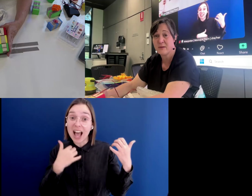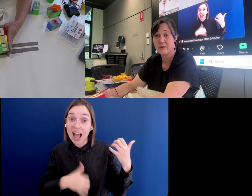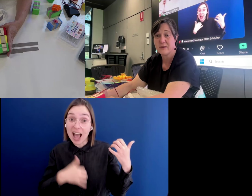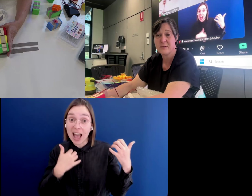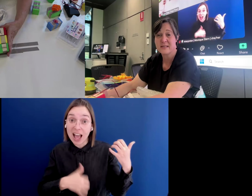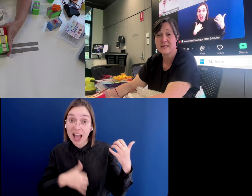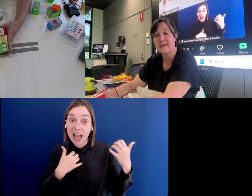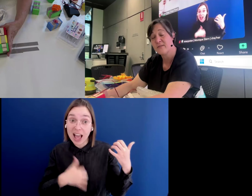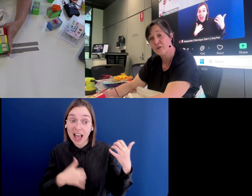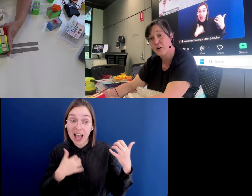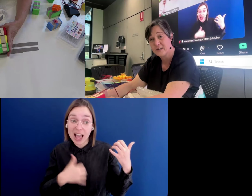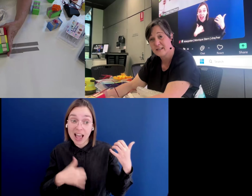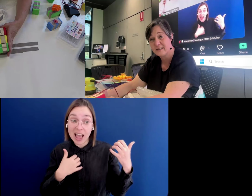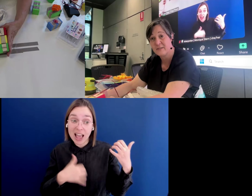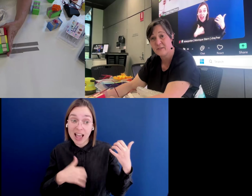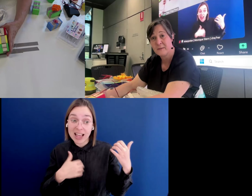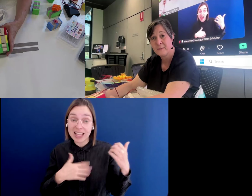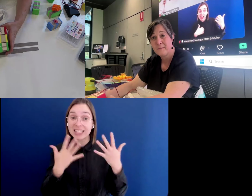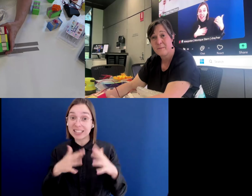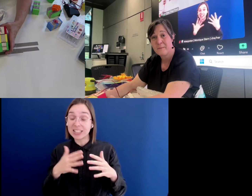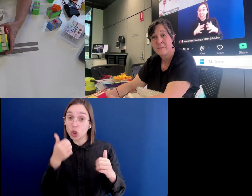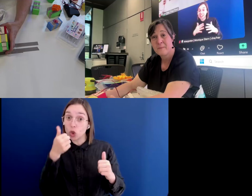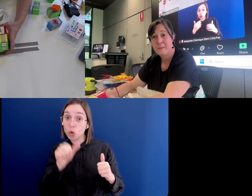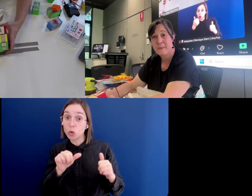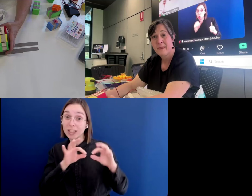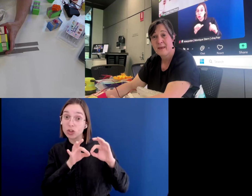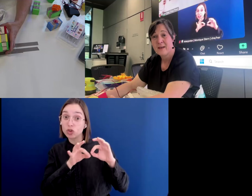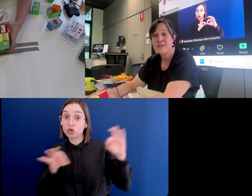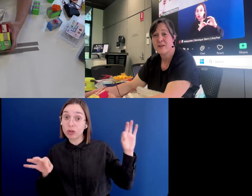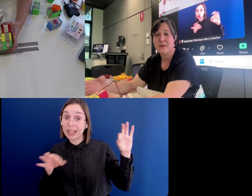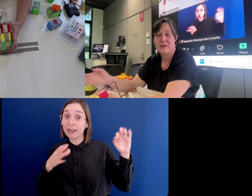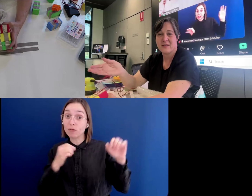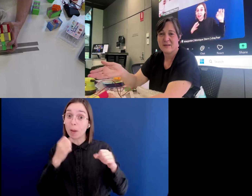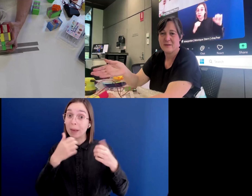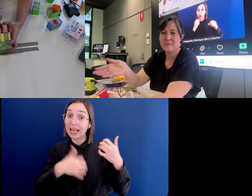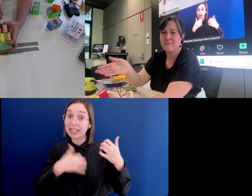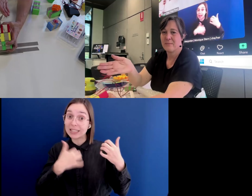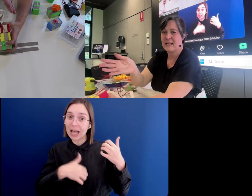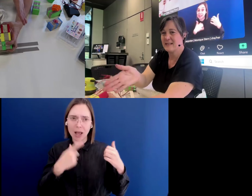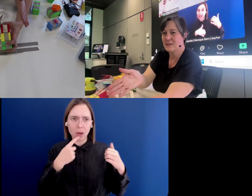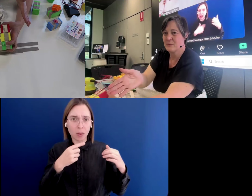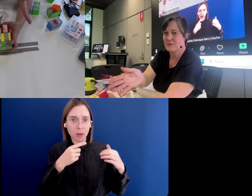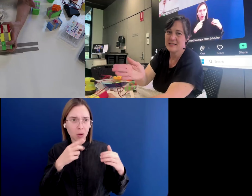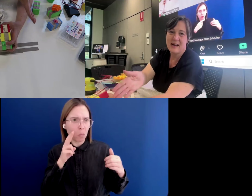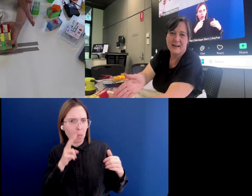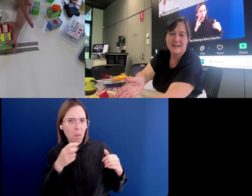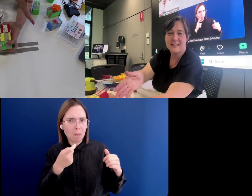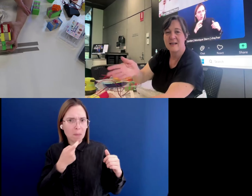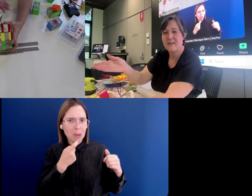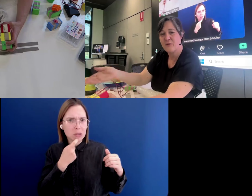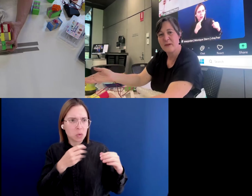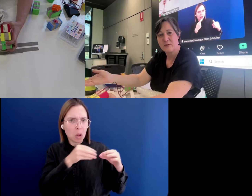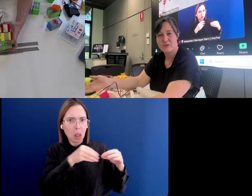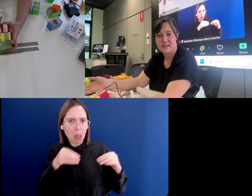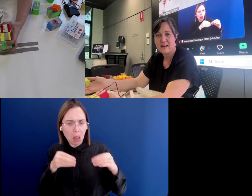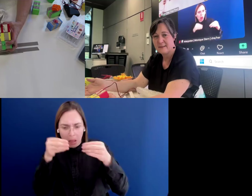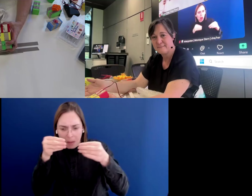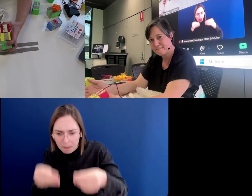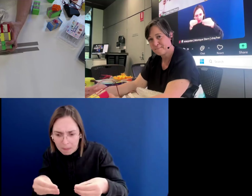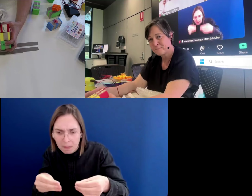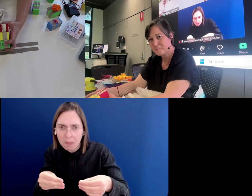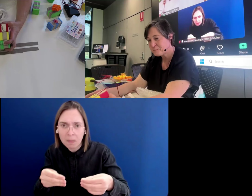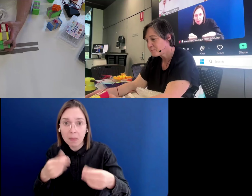string as whether it was conductive or not conductive. So the plastic strings aren't conductive, the metal